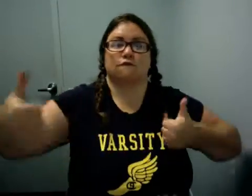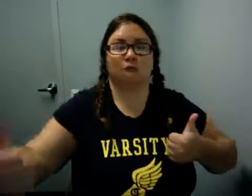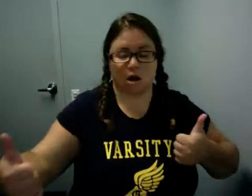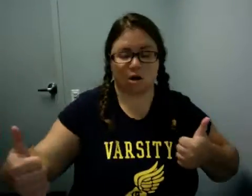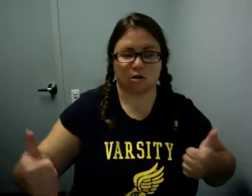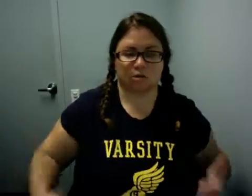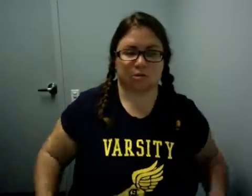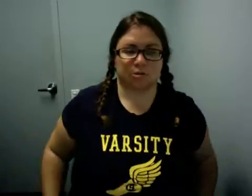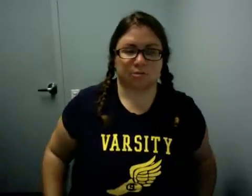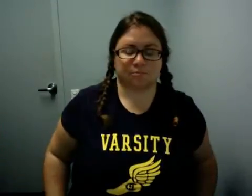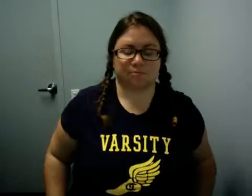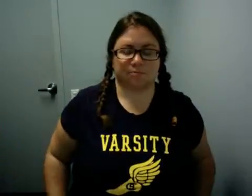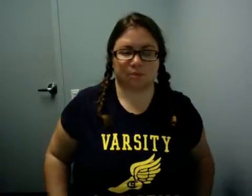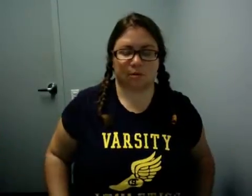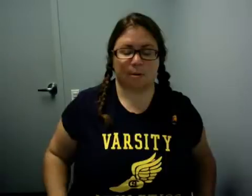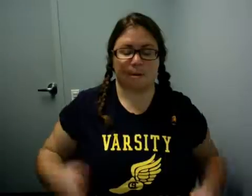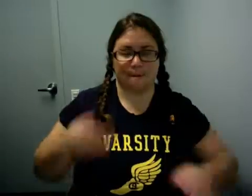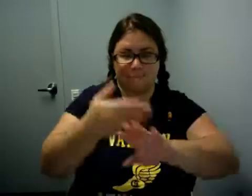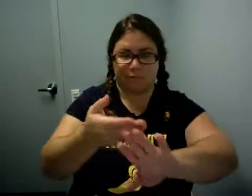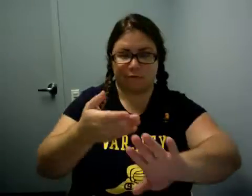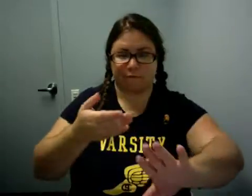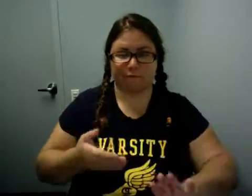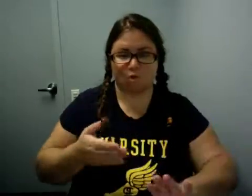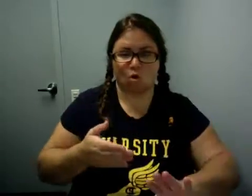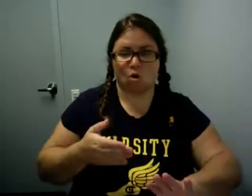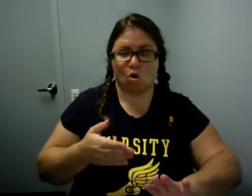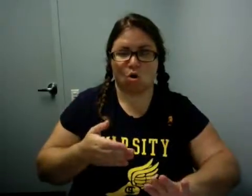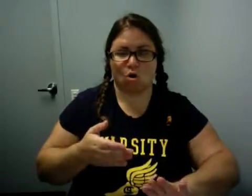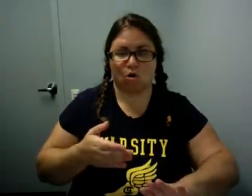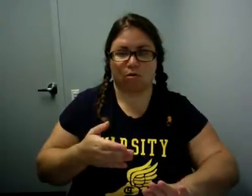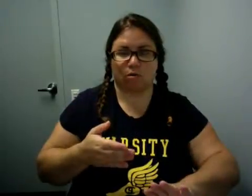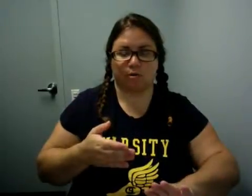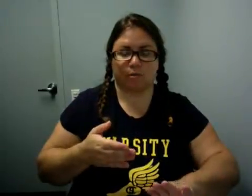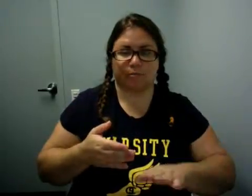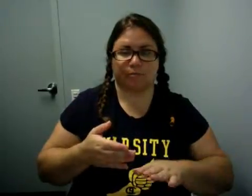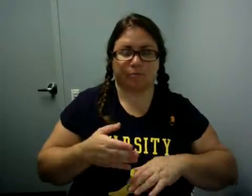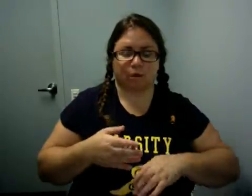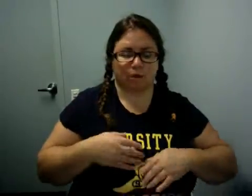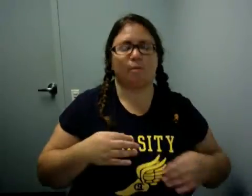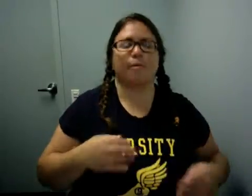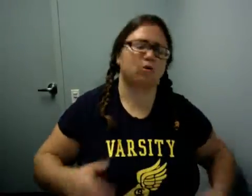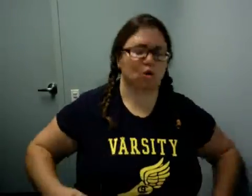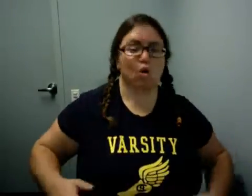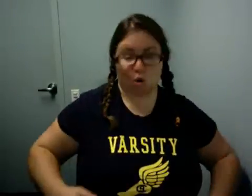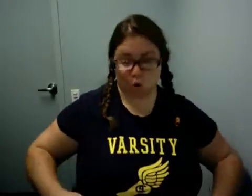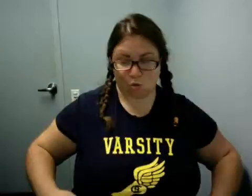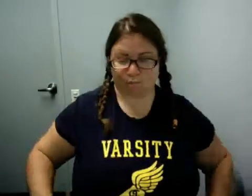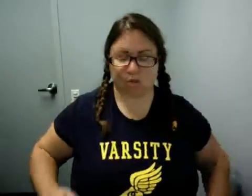And before this, Colorado has kind of cold winters. Nothing in comparison